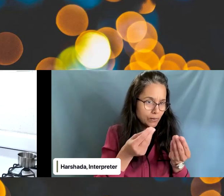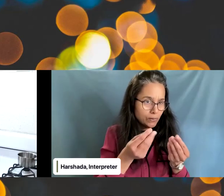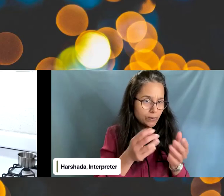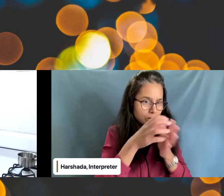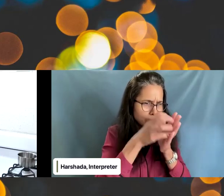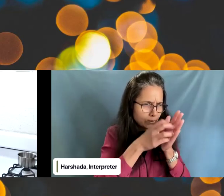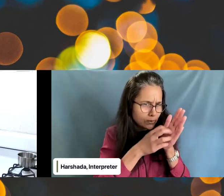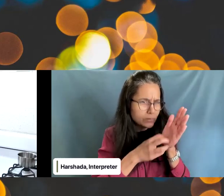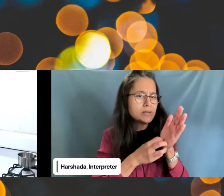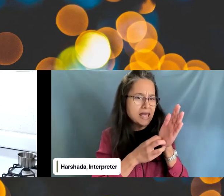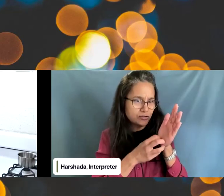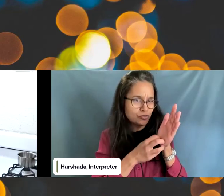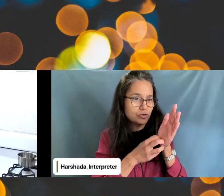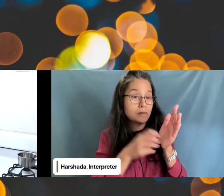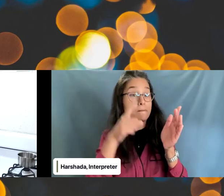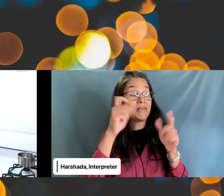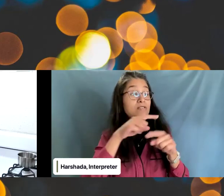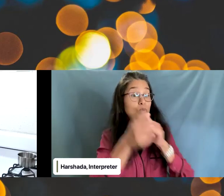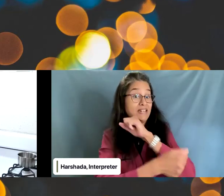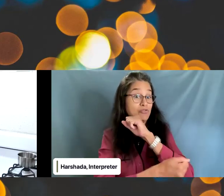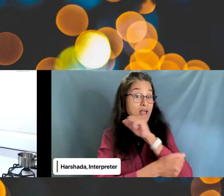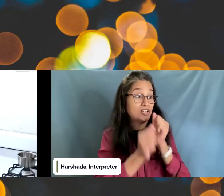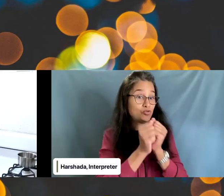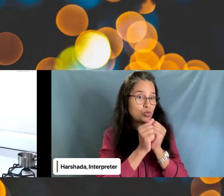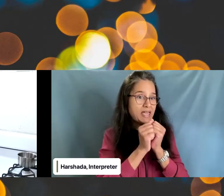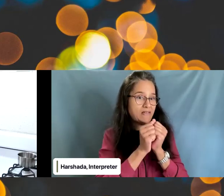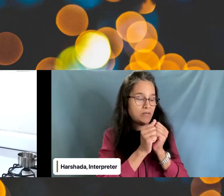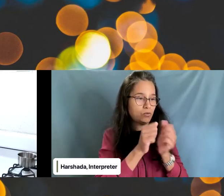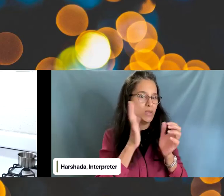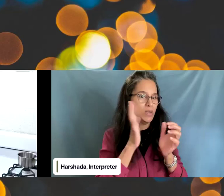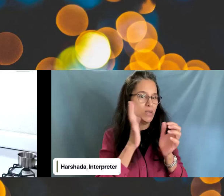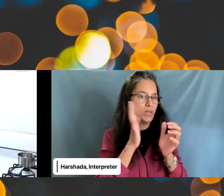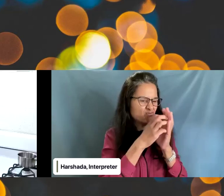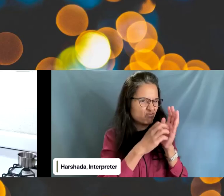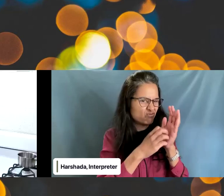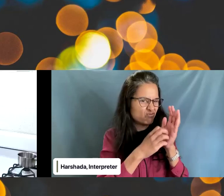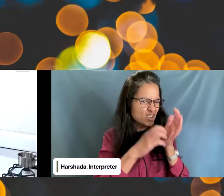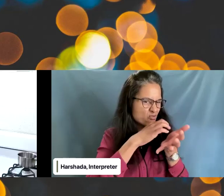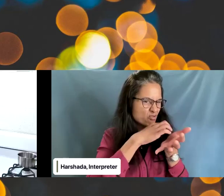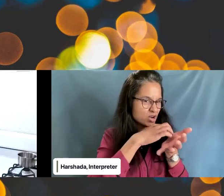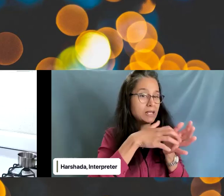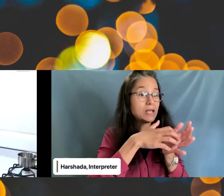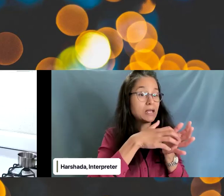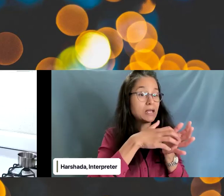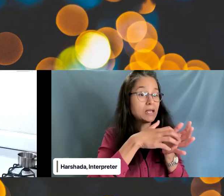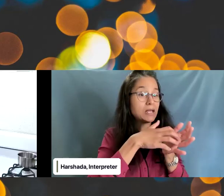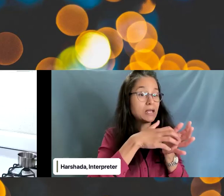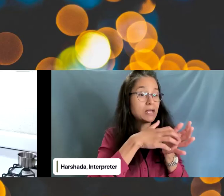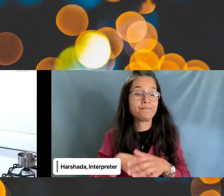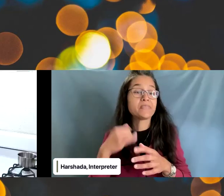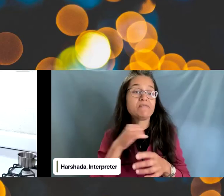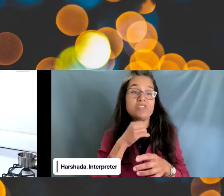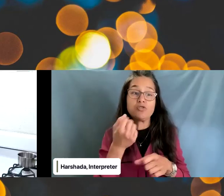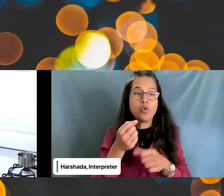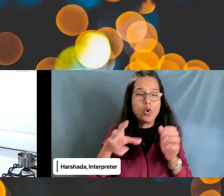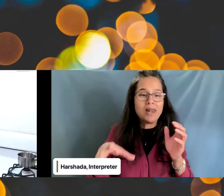graham crackers together, it kind of holds a shape. And if it doesn't, if it's too dry, just add a tablespoon of water and just mix it up again. For